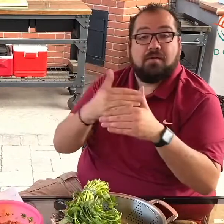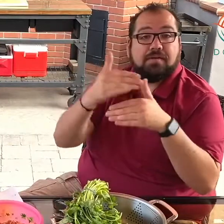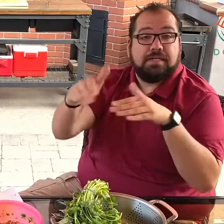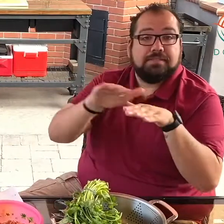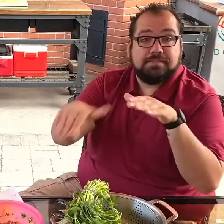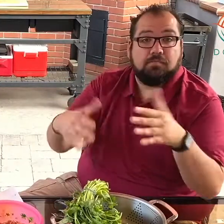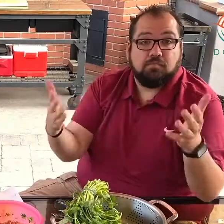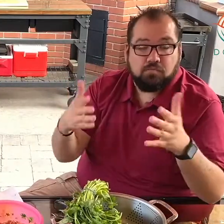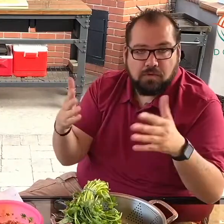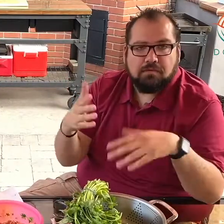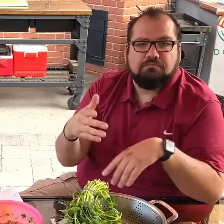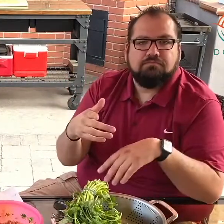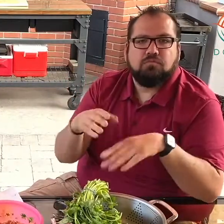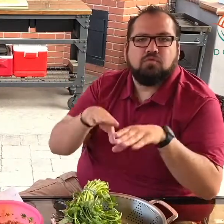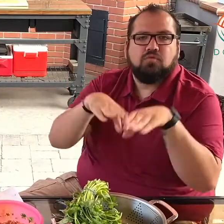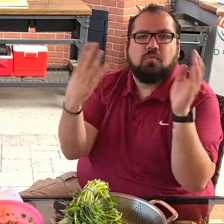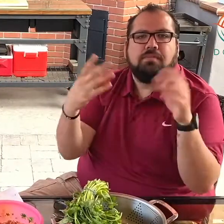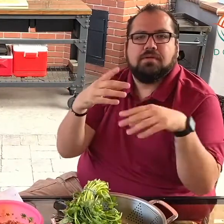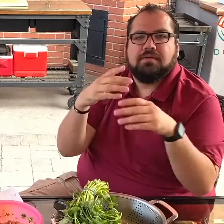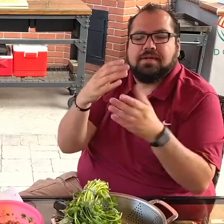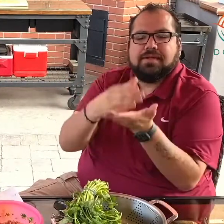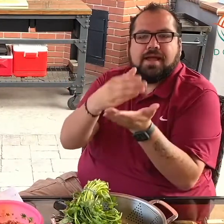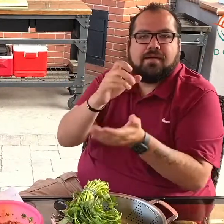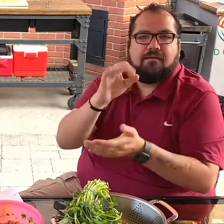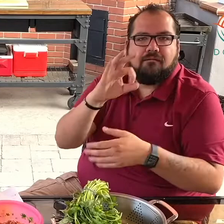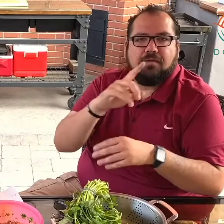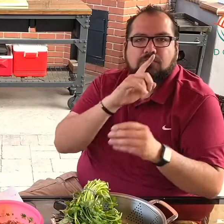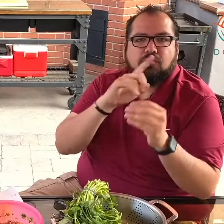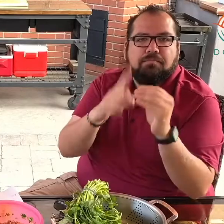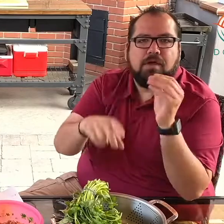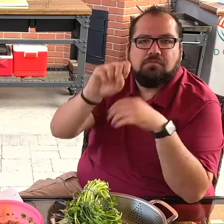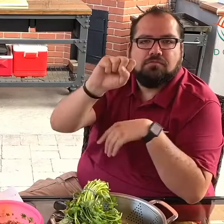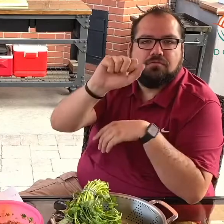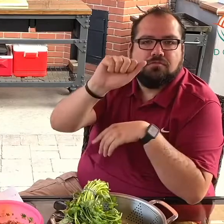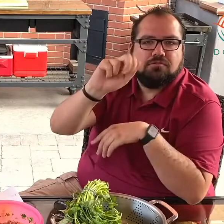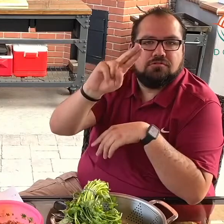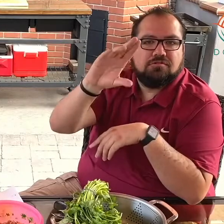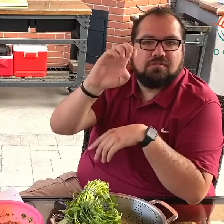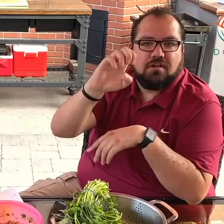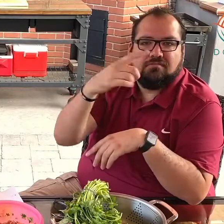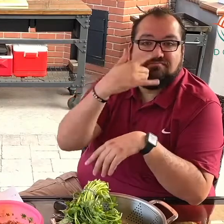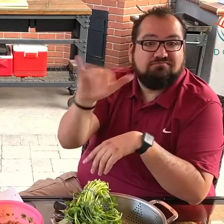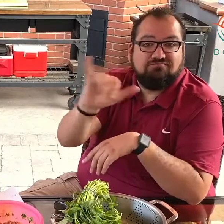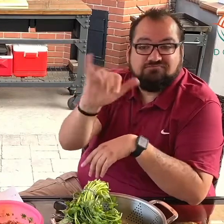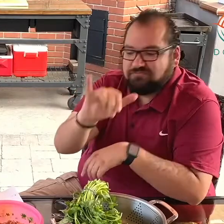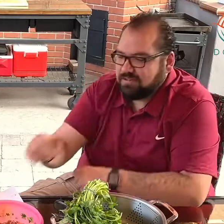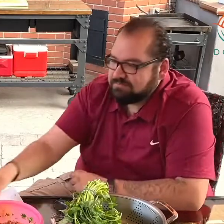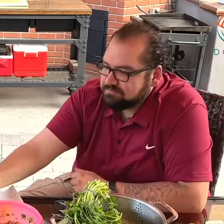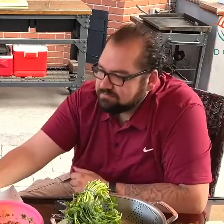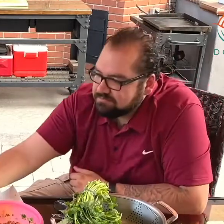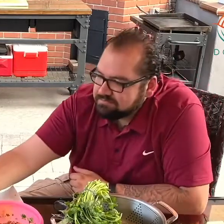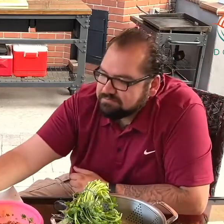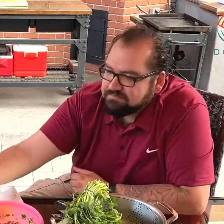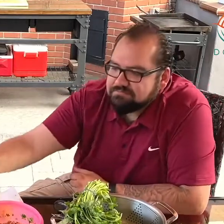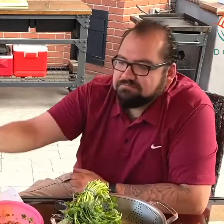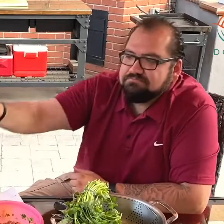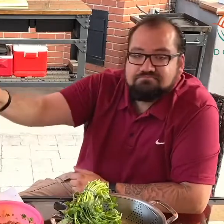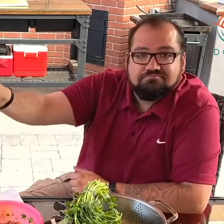Great. Next step is open a can of tomato sauce. And this is what it looks